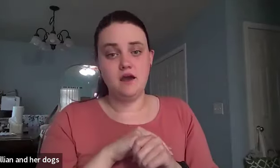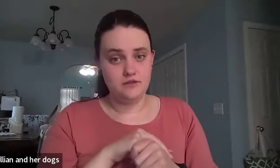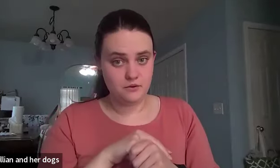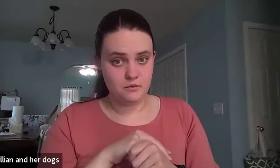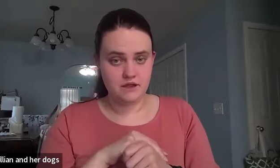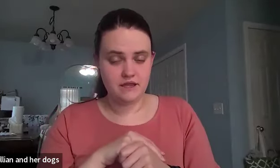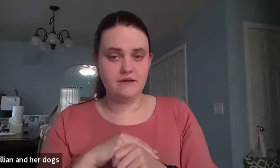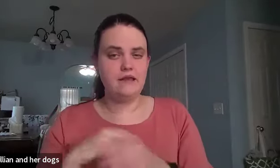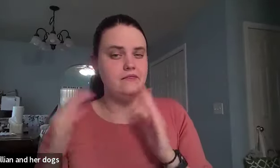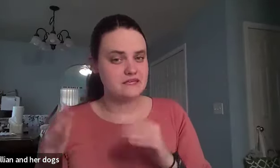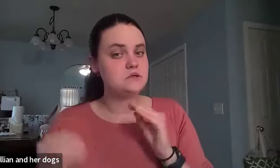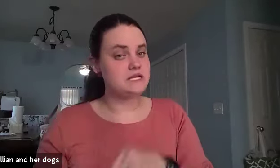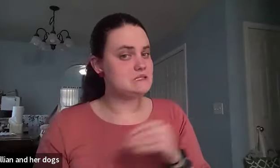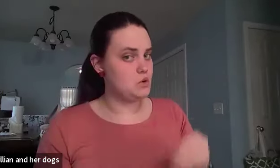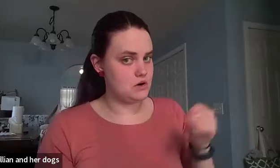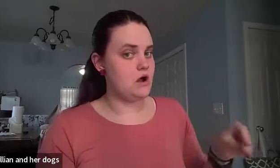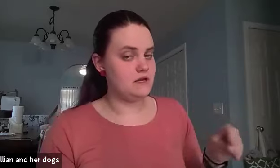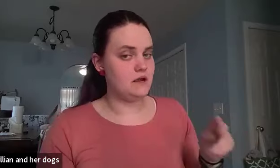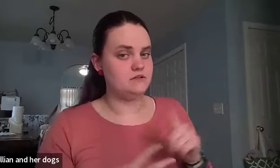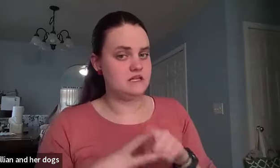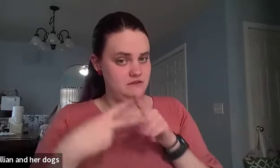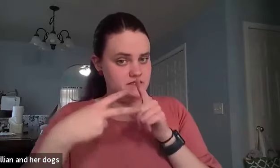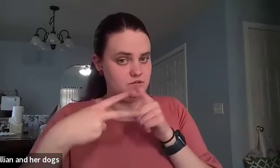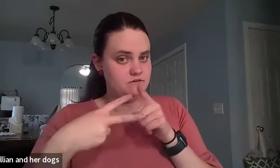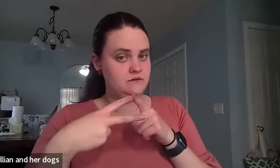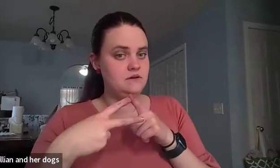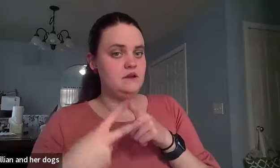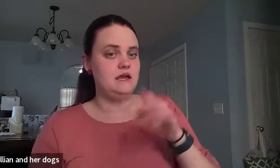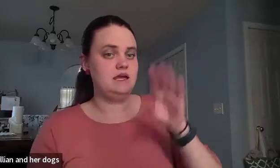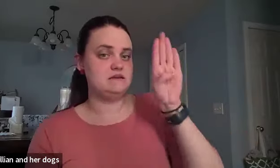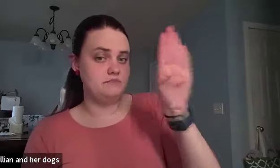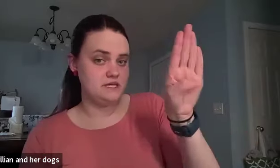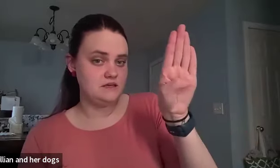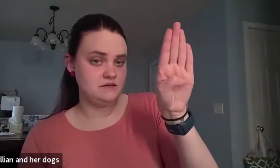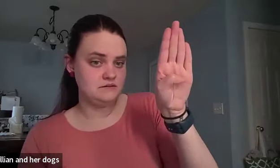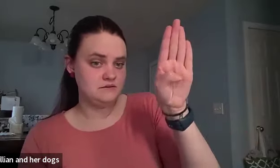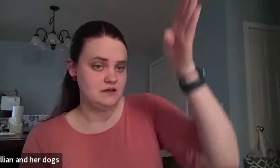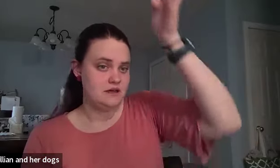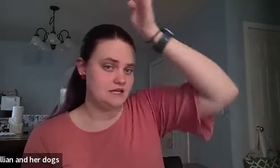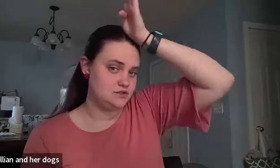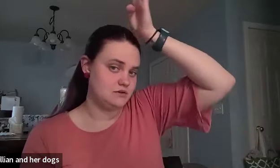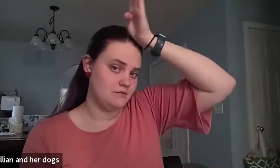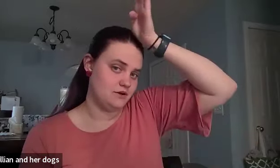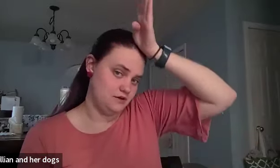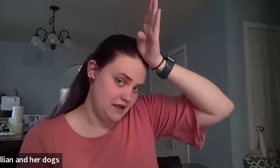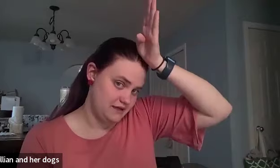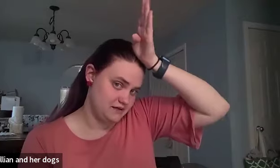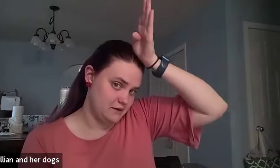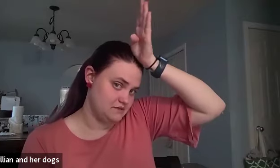The other one, and this one is more common, I will say this one, it is a B, and you come on your head up